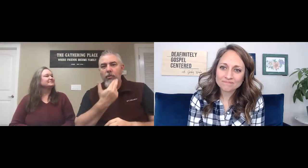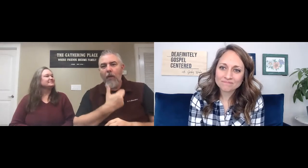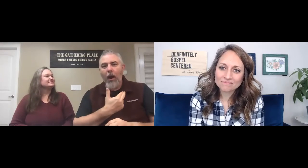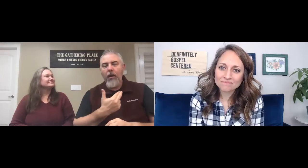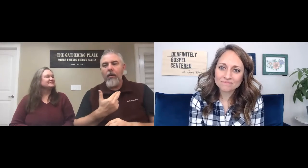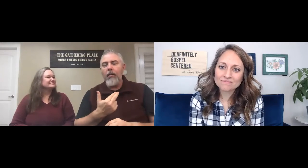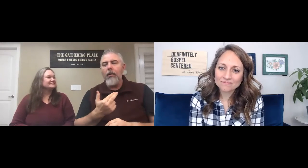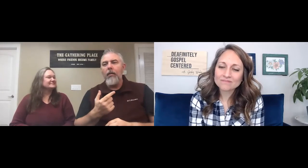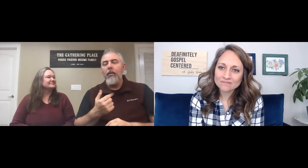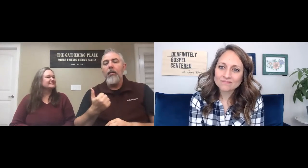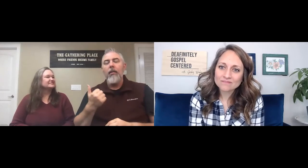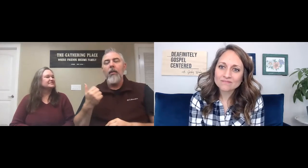When we go on a date to a restaurant,